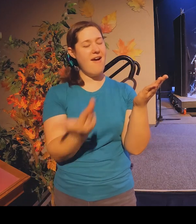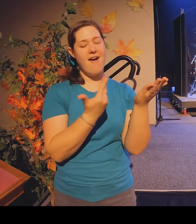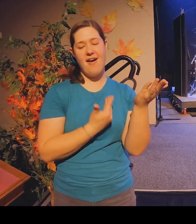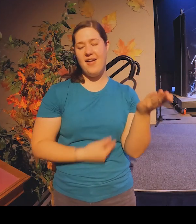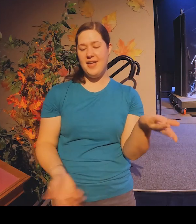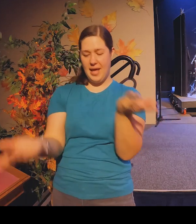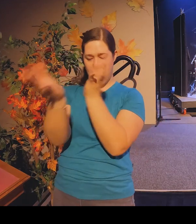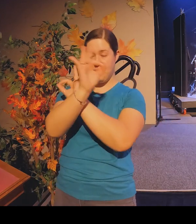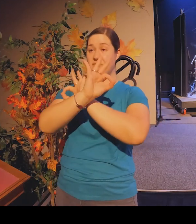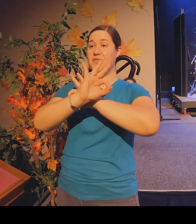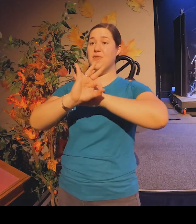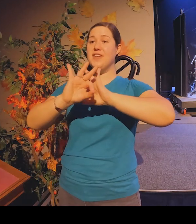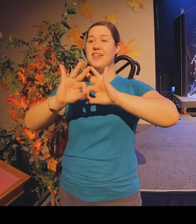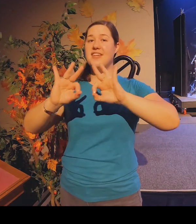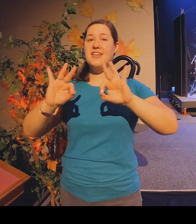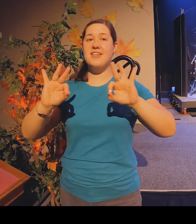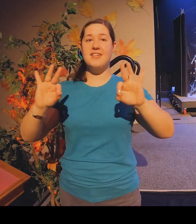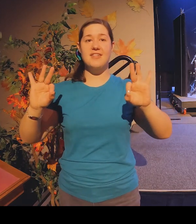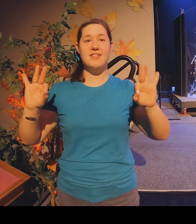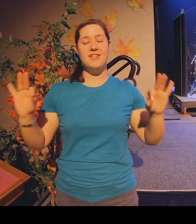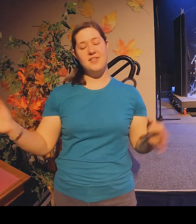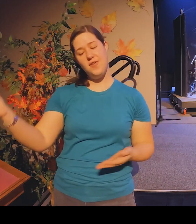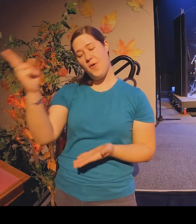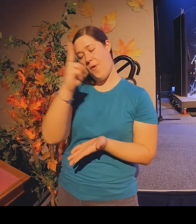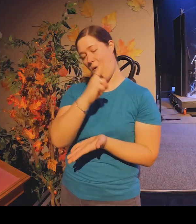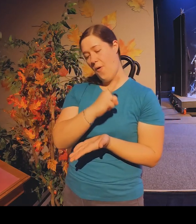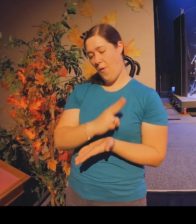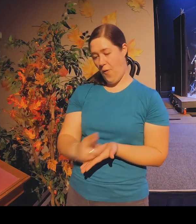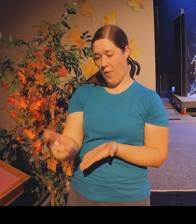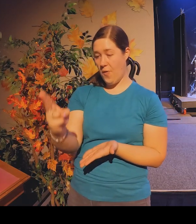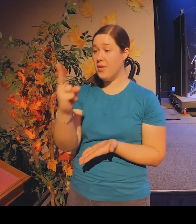Lord, I am free.